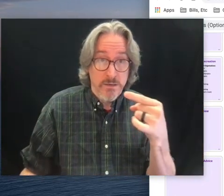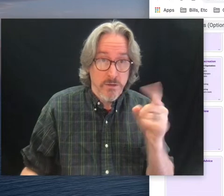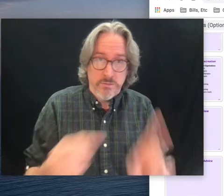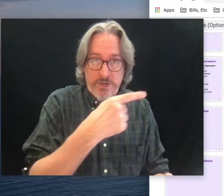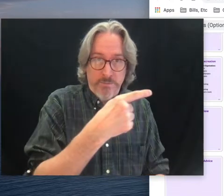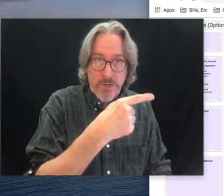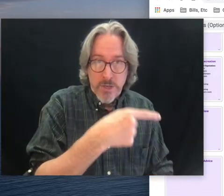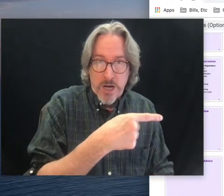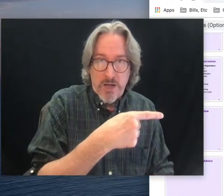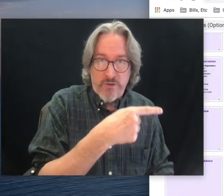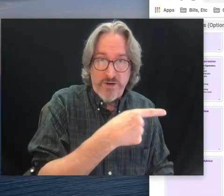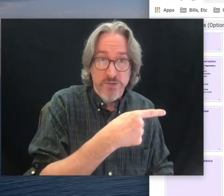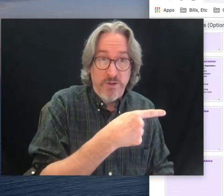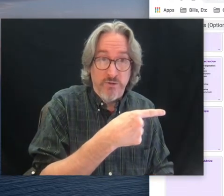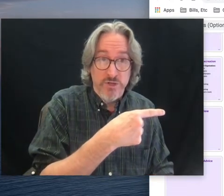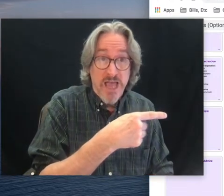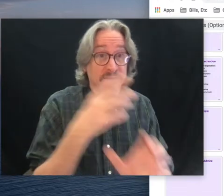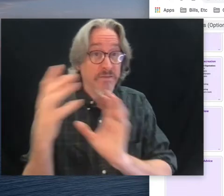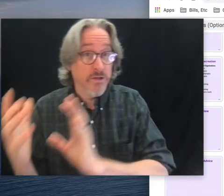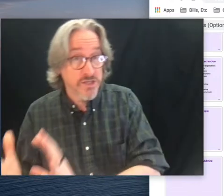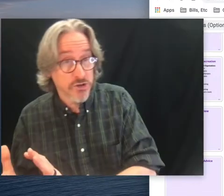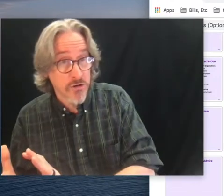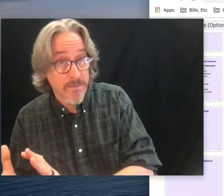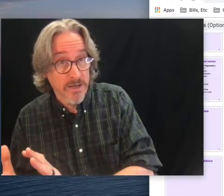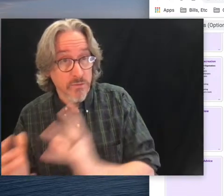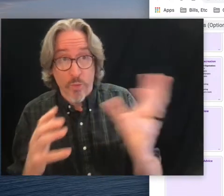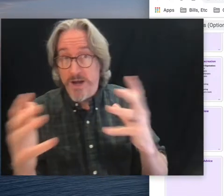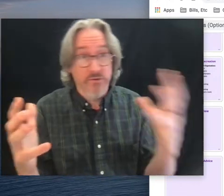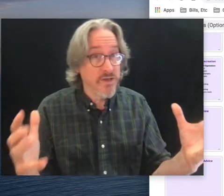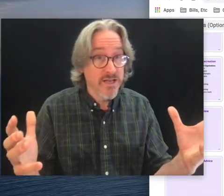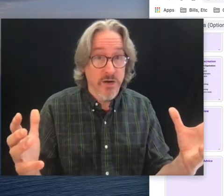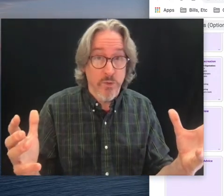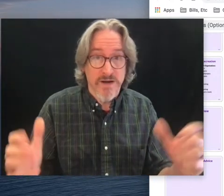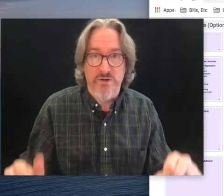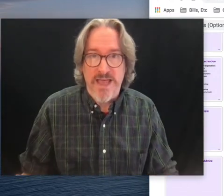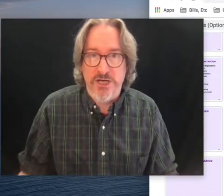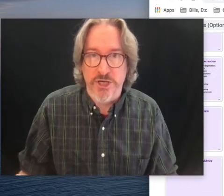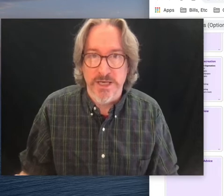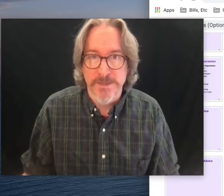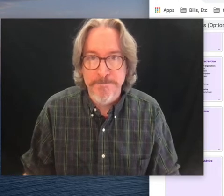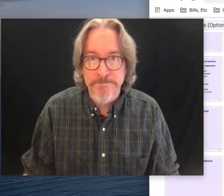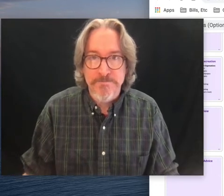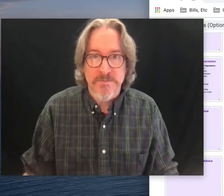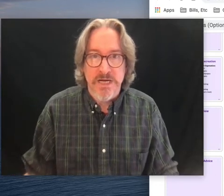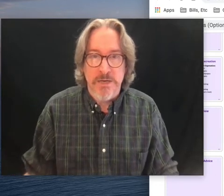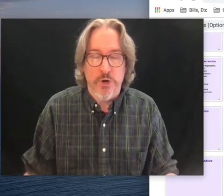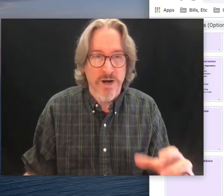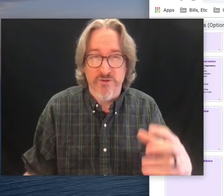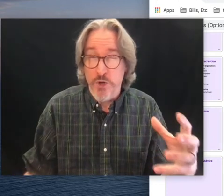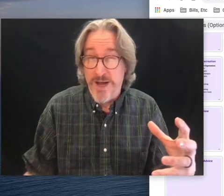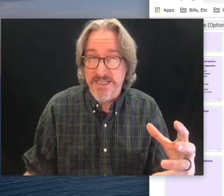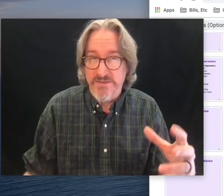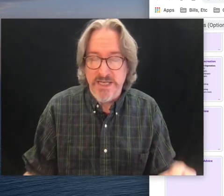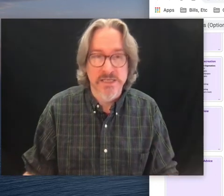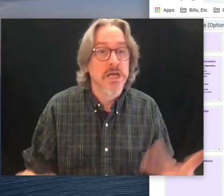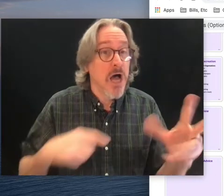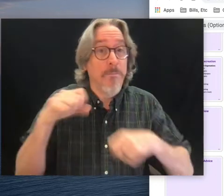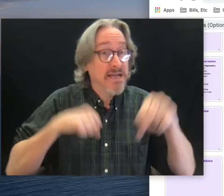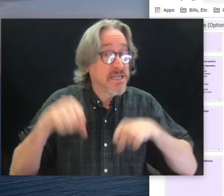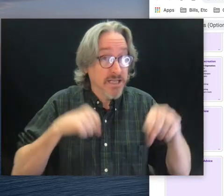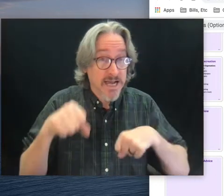then, they'll fingerspell it first, and then they'll describe it, whatever the action is, or whatever the new activity